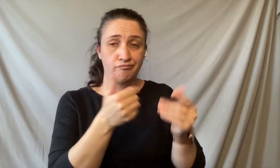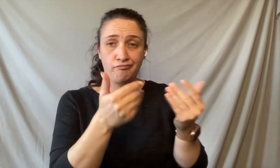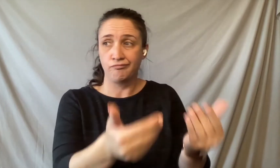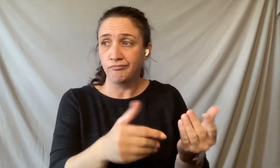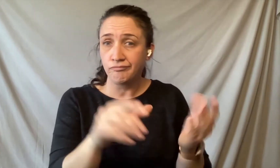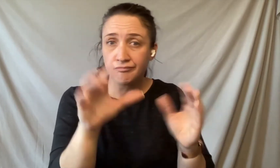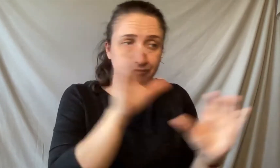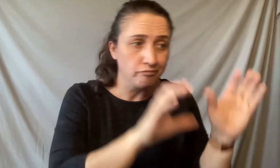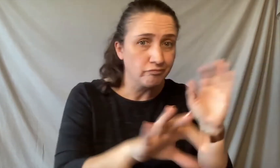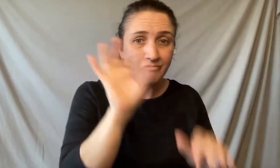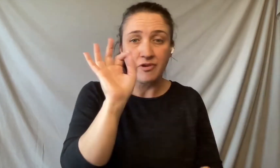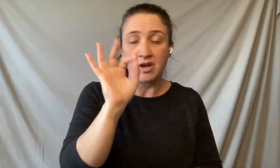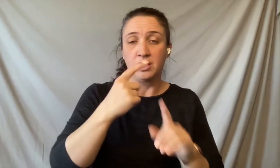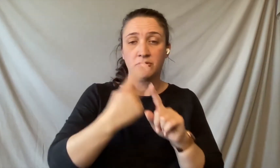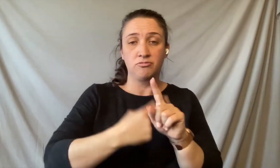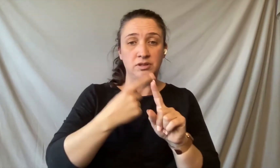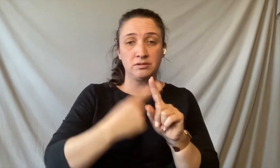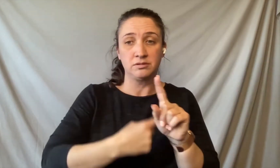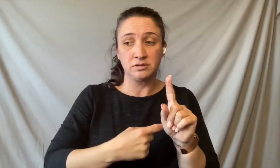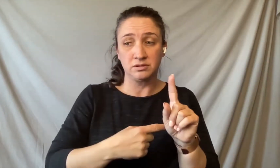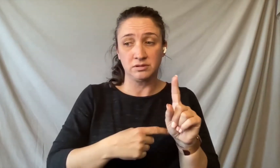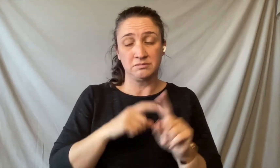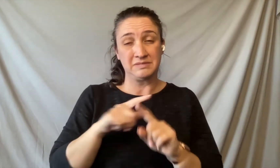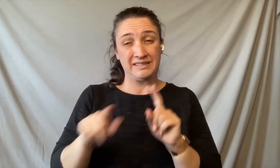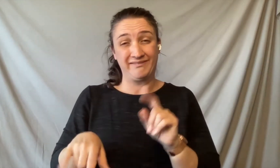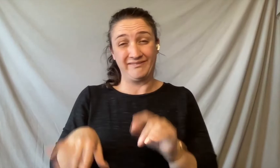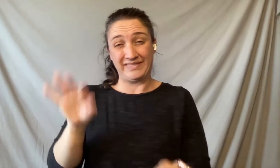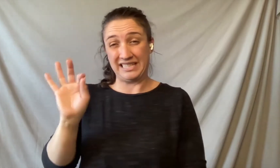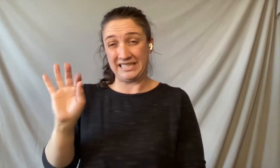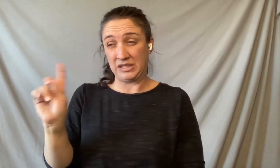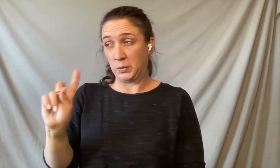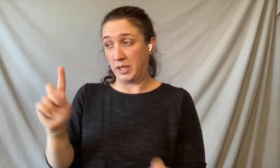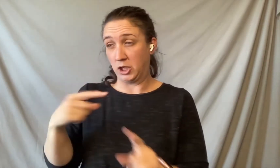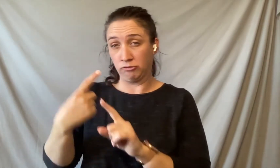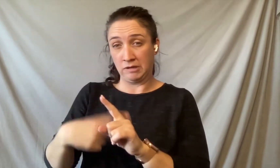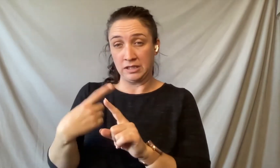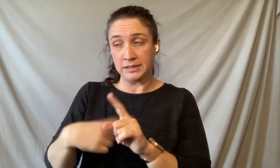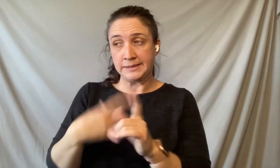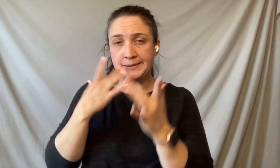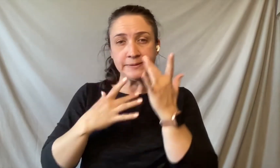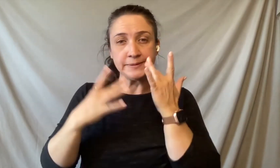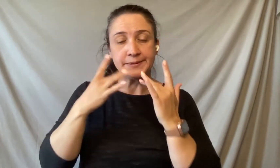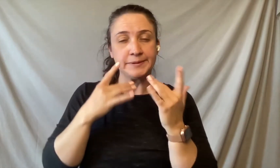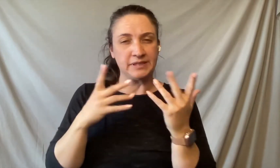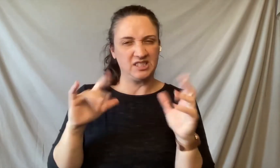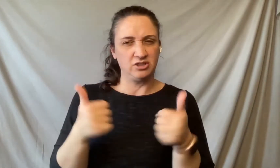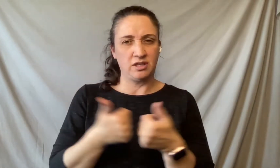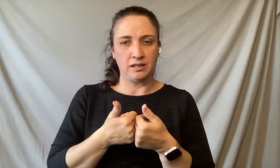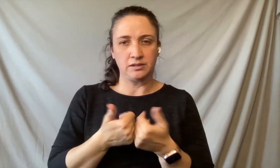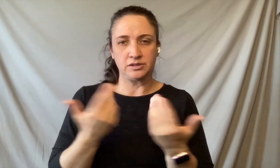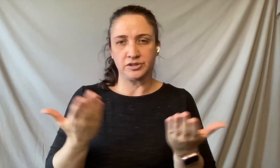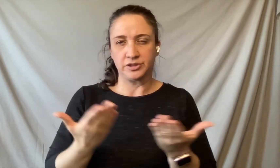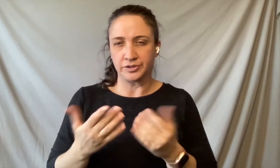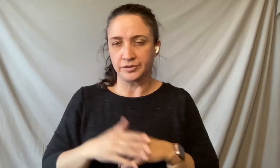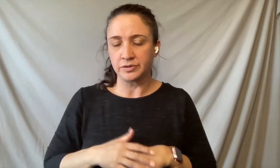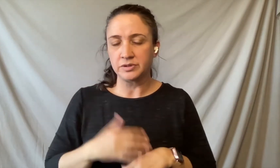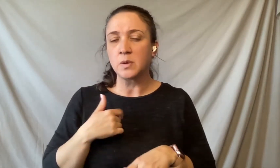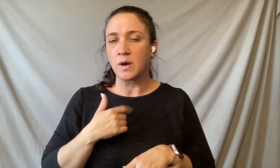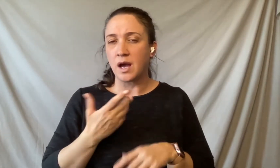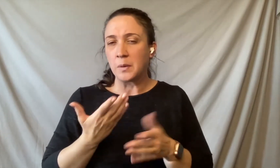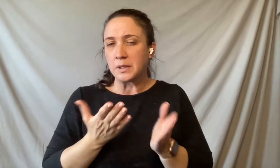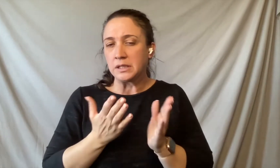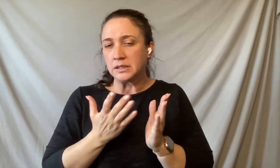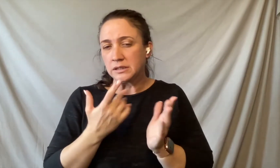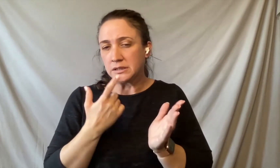rentals that people could rent is challenging. So I guess I would like to have her amplify